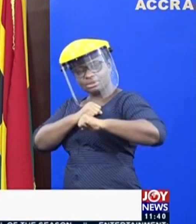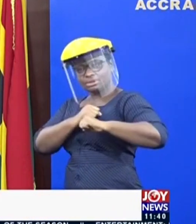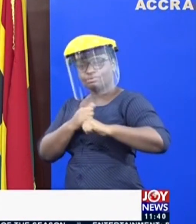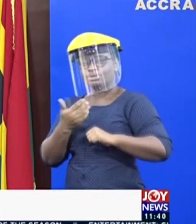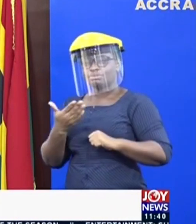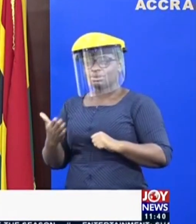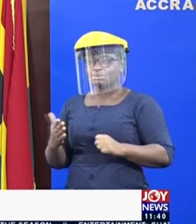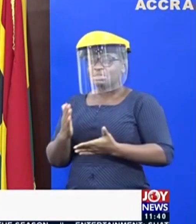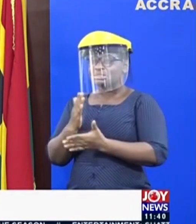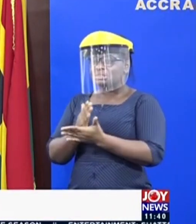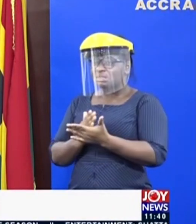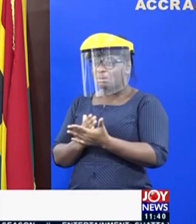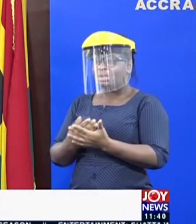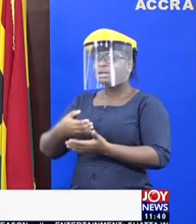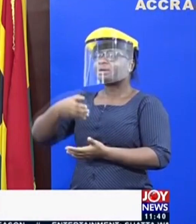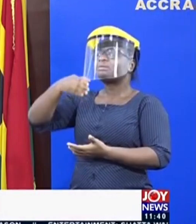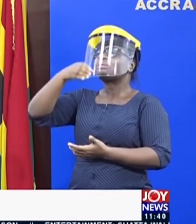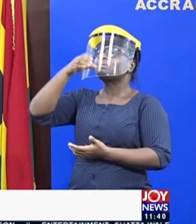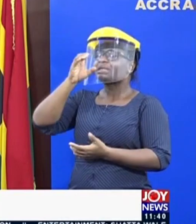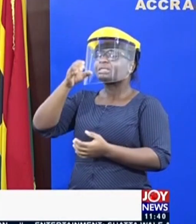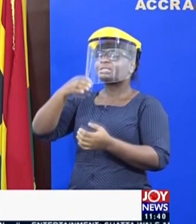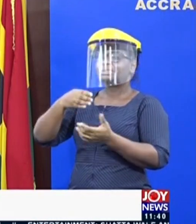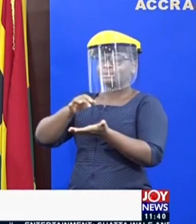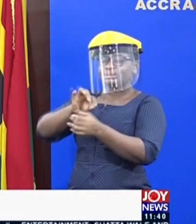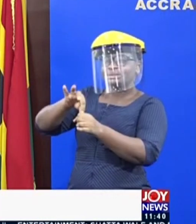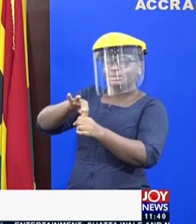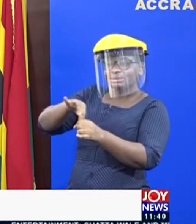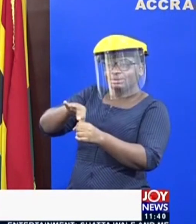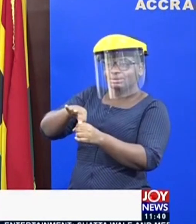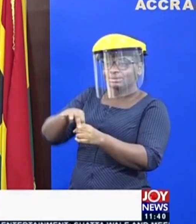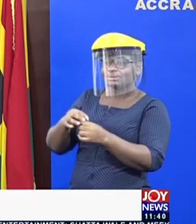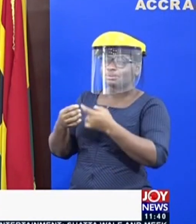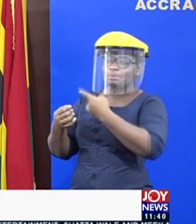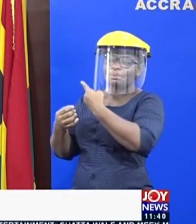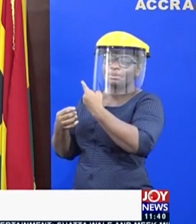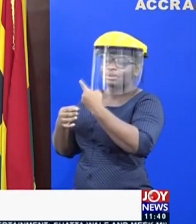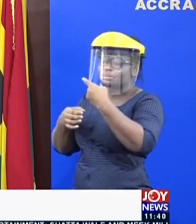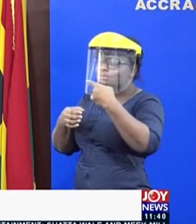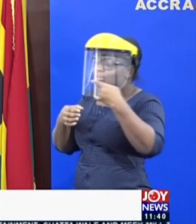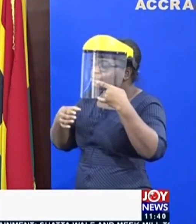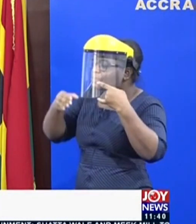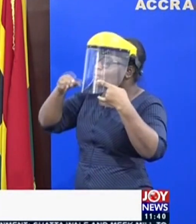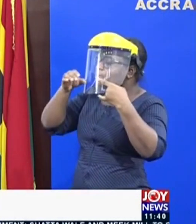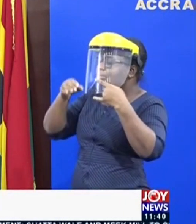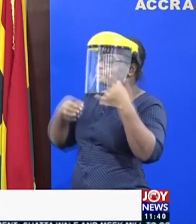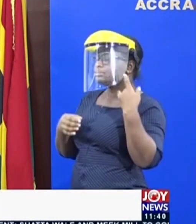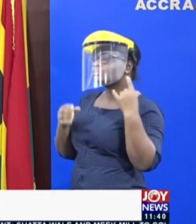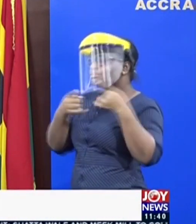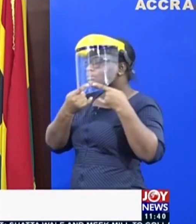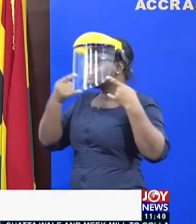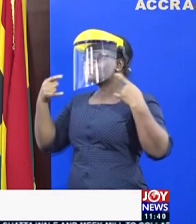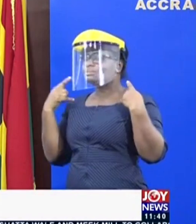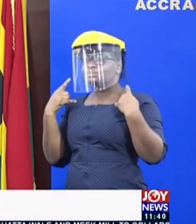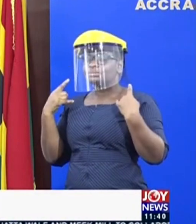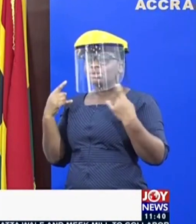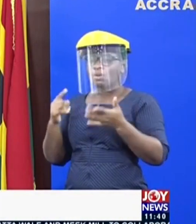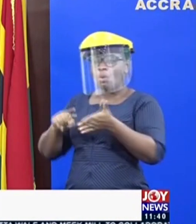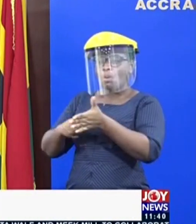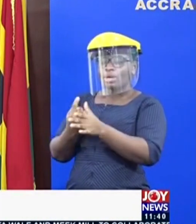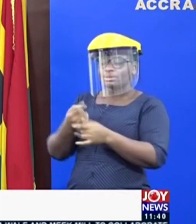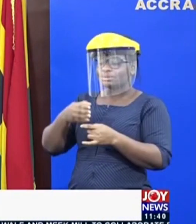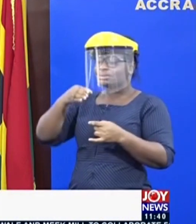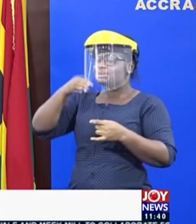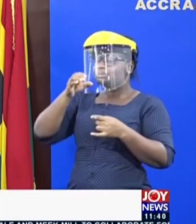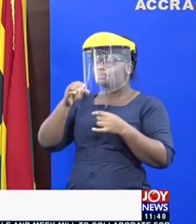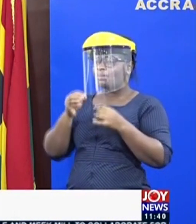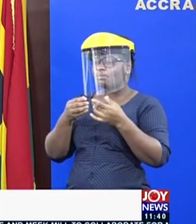is not. Some of them, even when they are drinking tea, they just put a mask, sip, and put the mask back on. So one sip at a